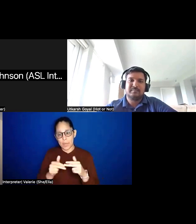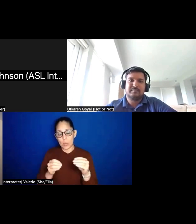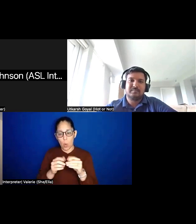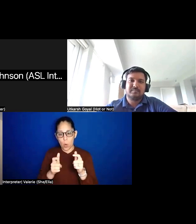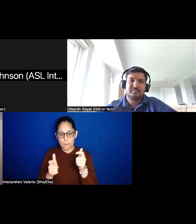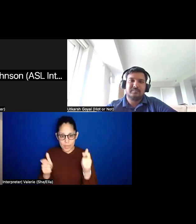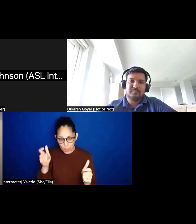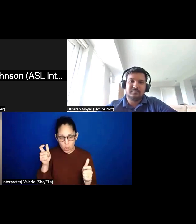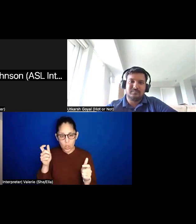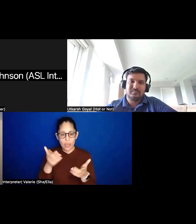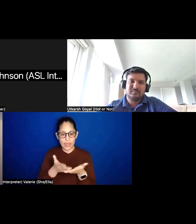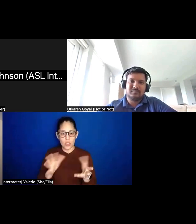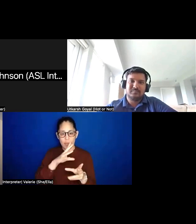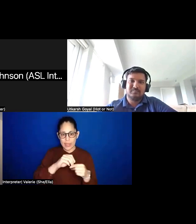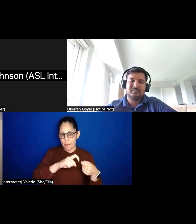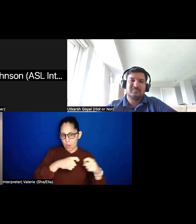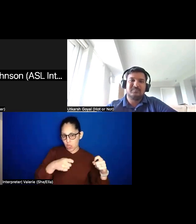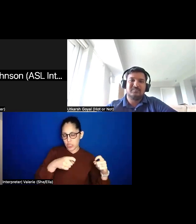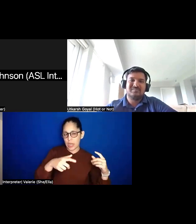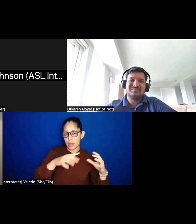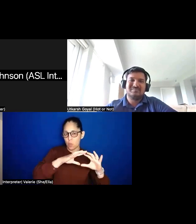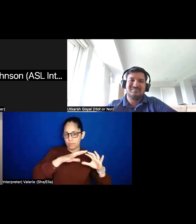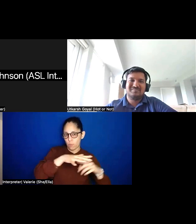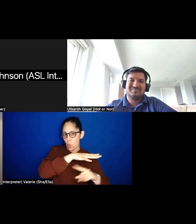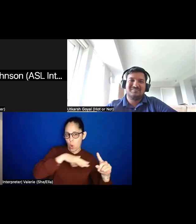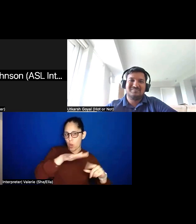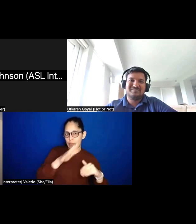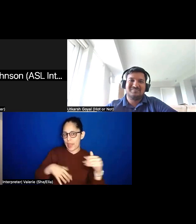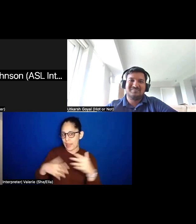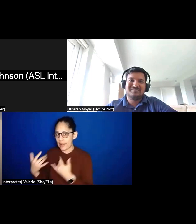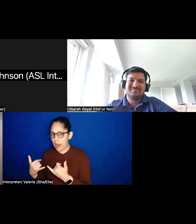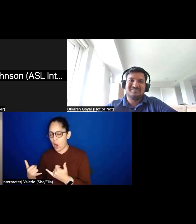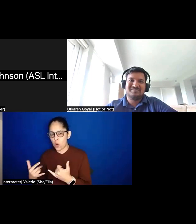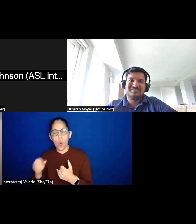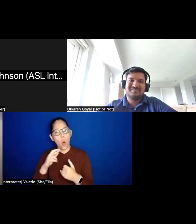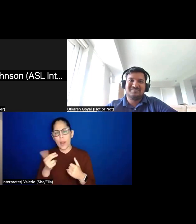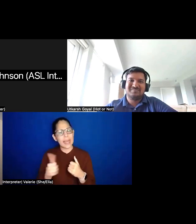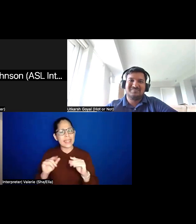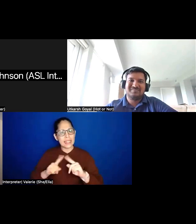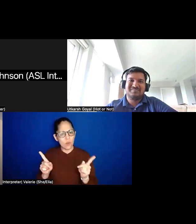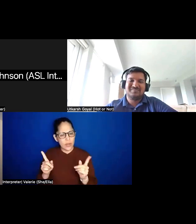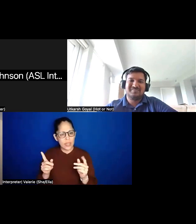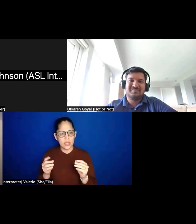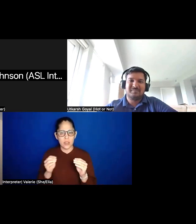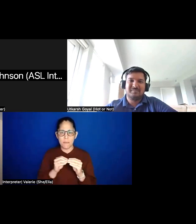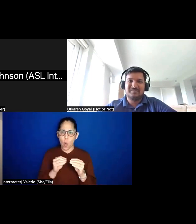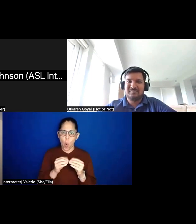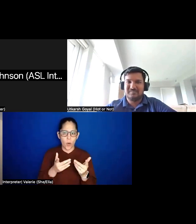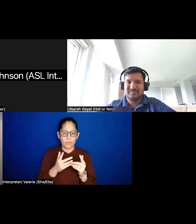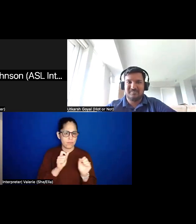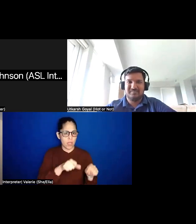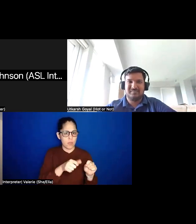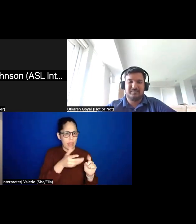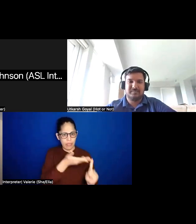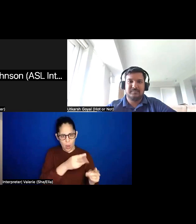blockchain world, than there is in the, what we have now? Is it different? Are there more possibilities we